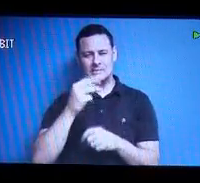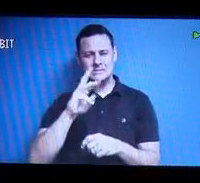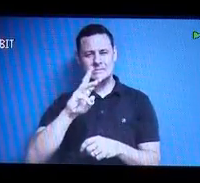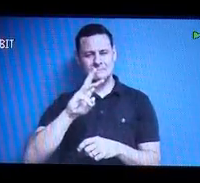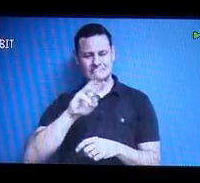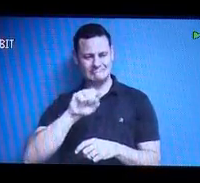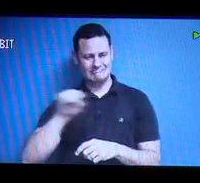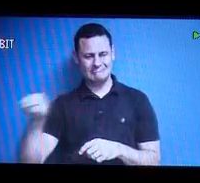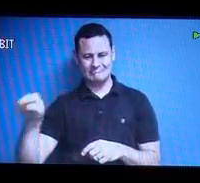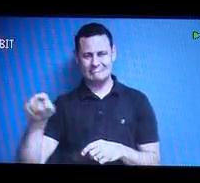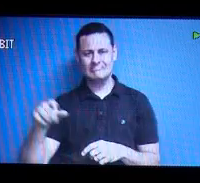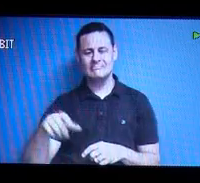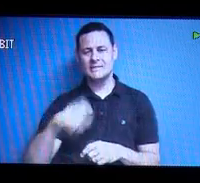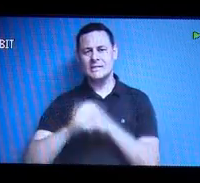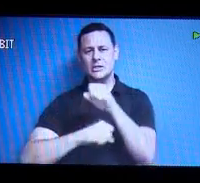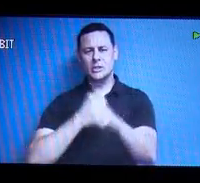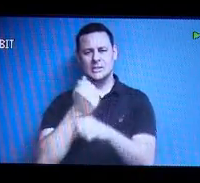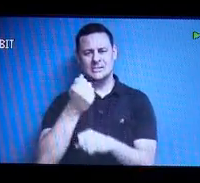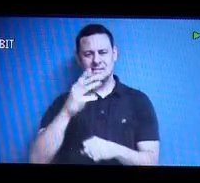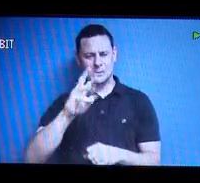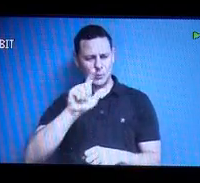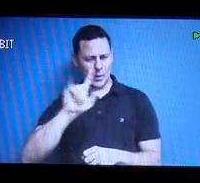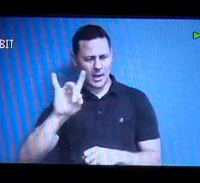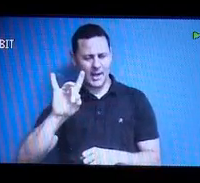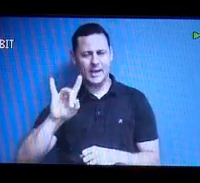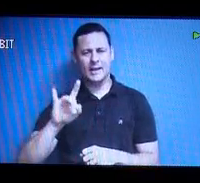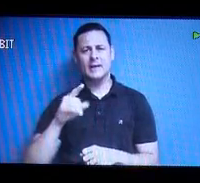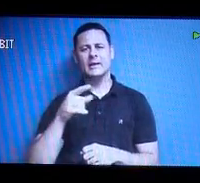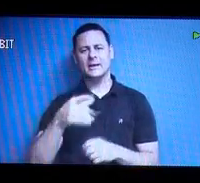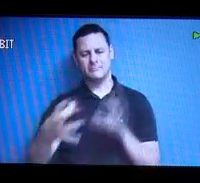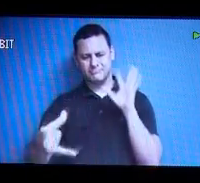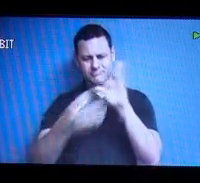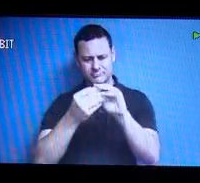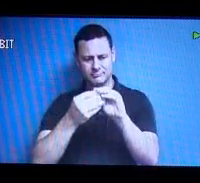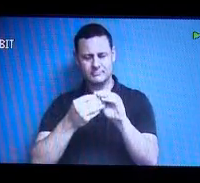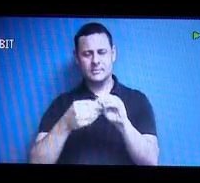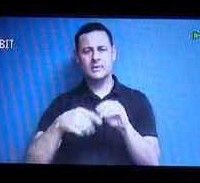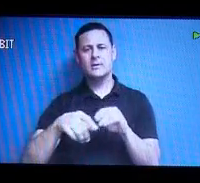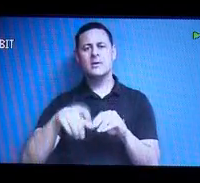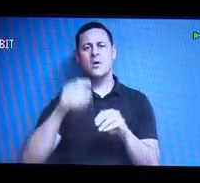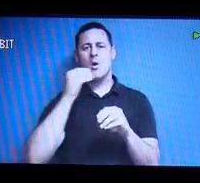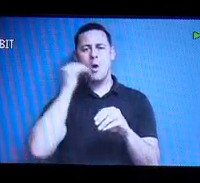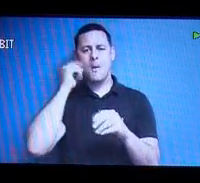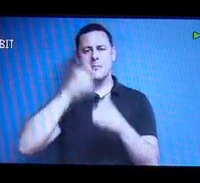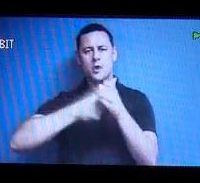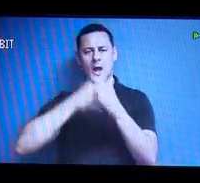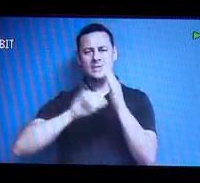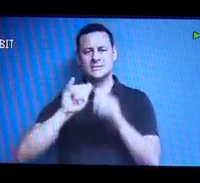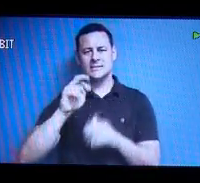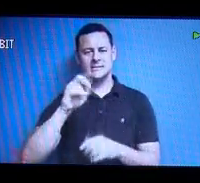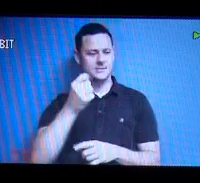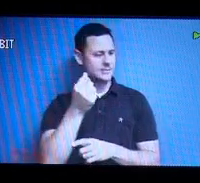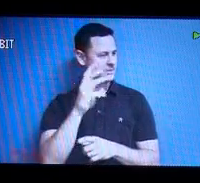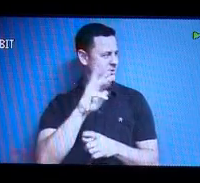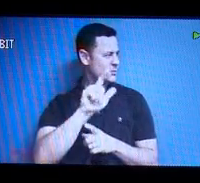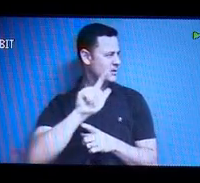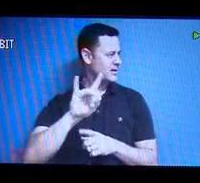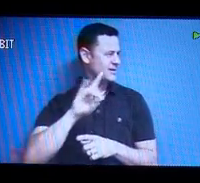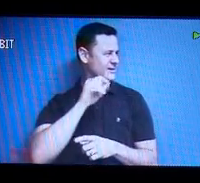these houses didn't change, this is the home price index that he created. And look at what's happening now. But it's